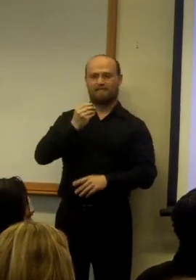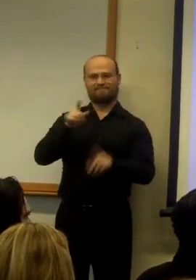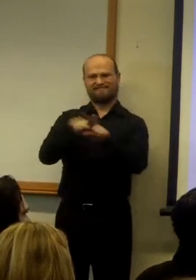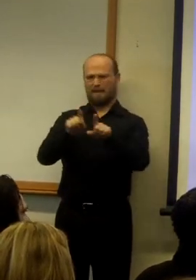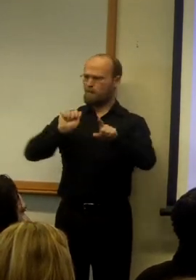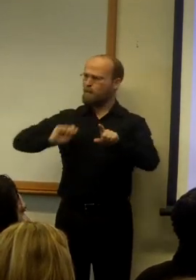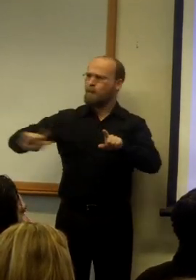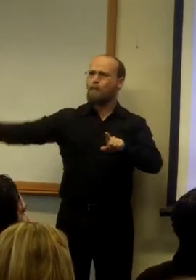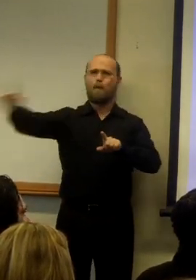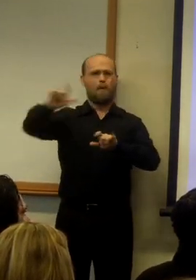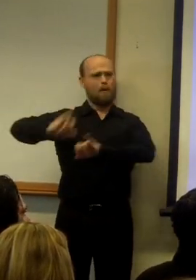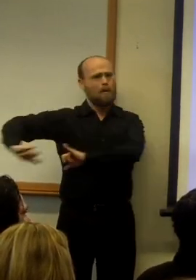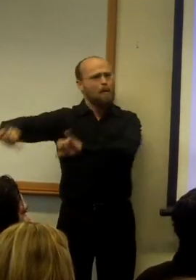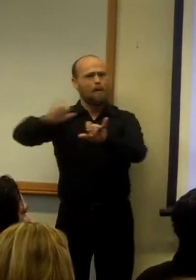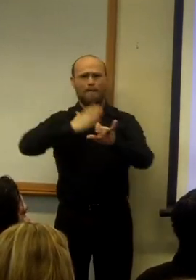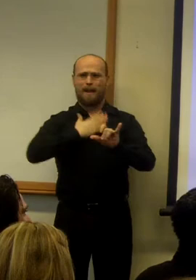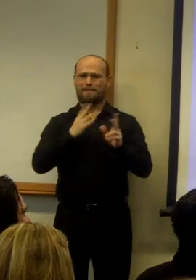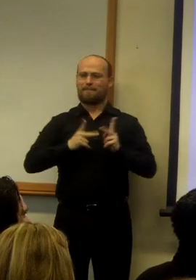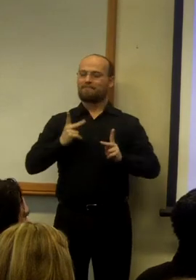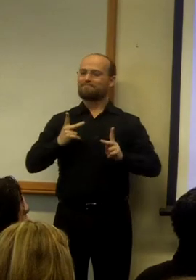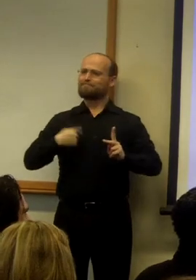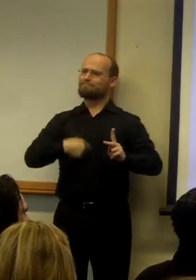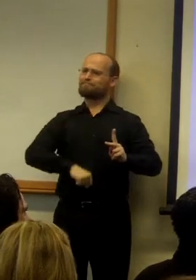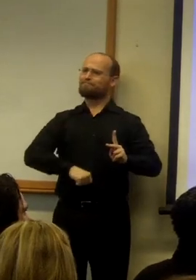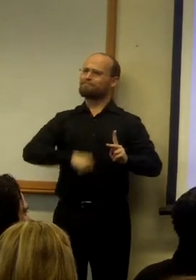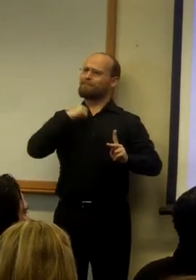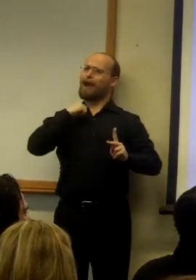and I am proud.